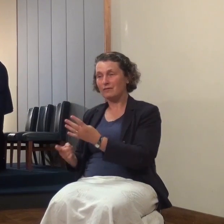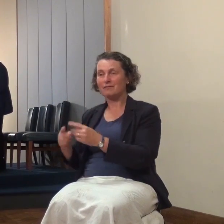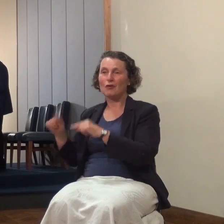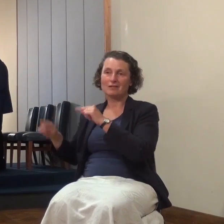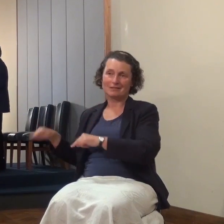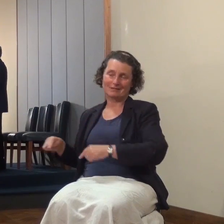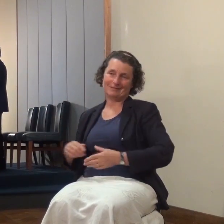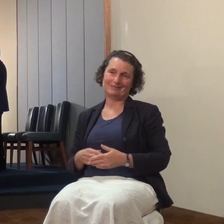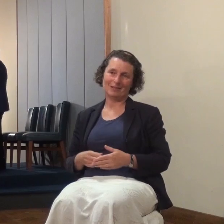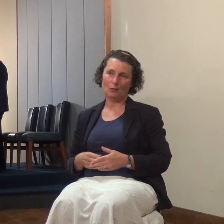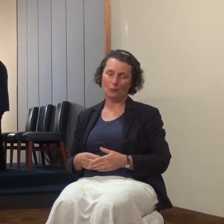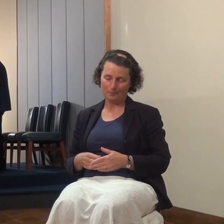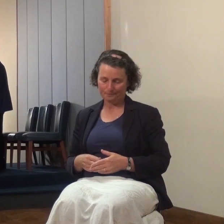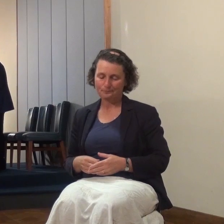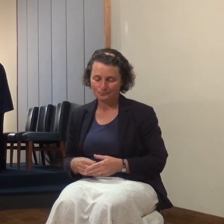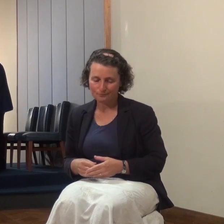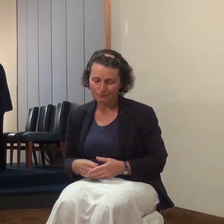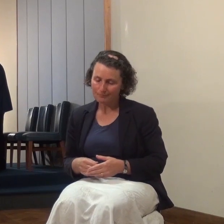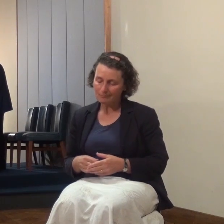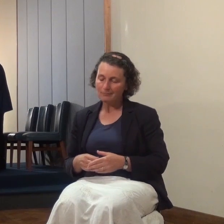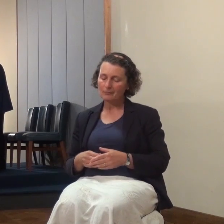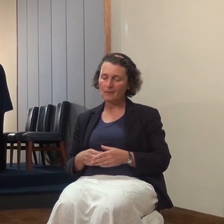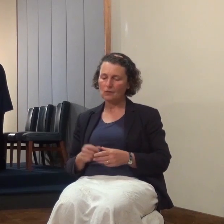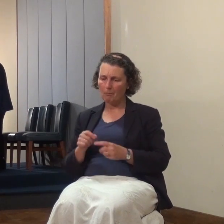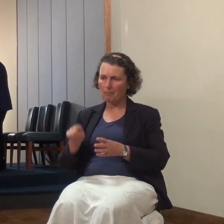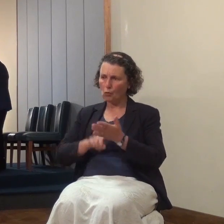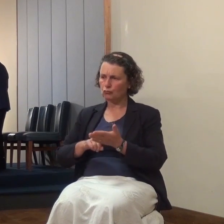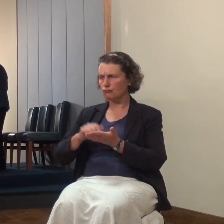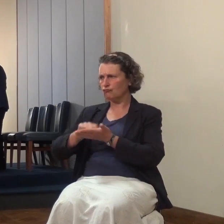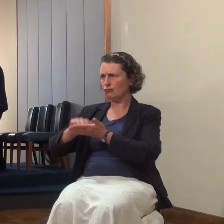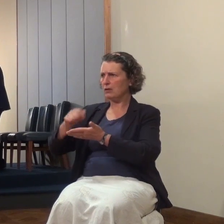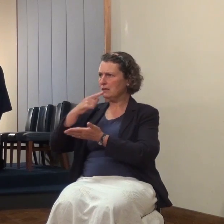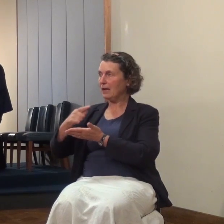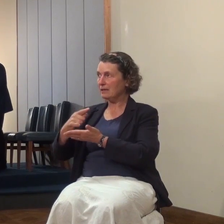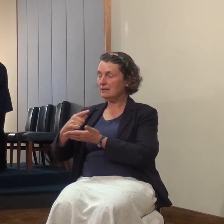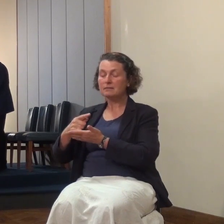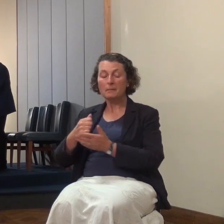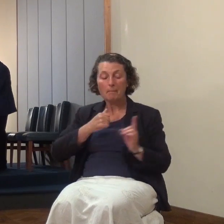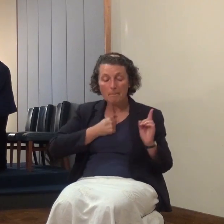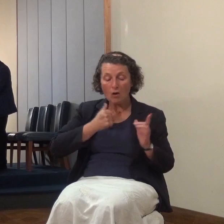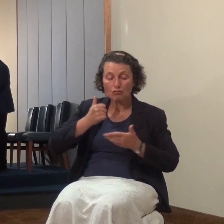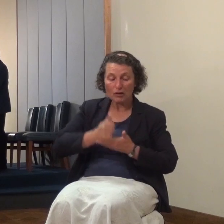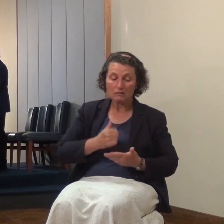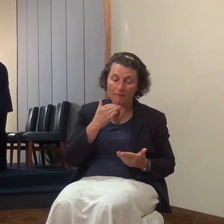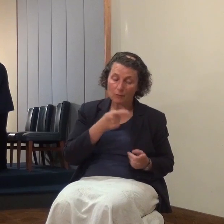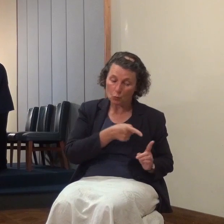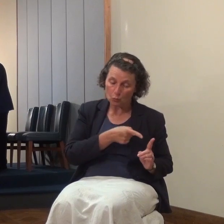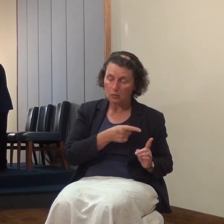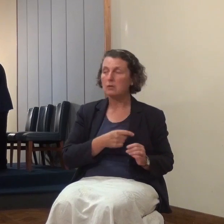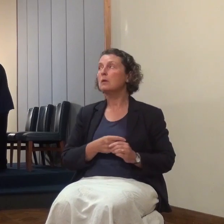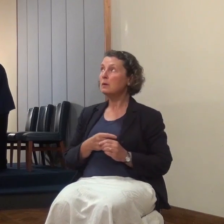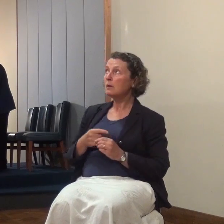him, well, the Lord promised good to his servant. Grace here is to be thought perhaps as the action of